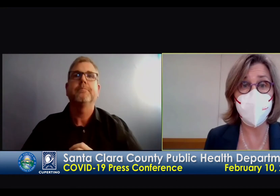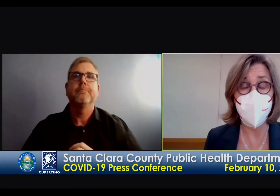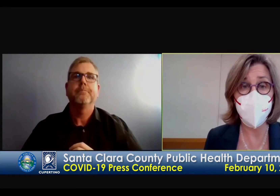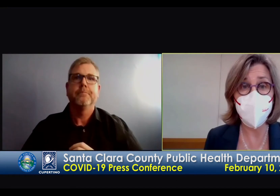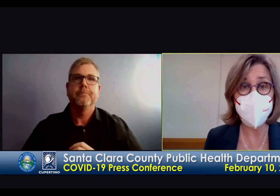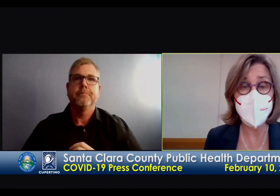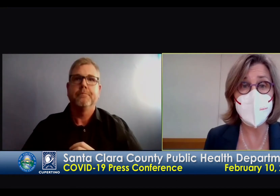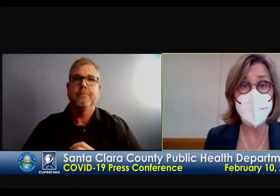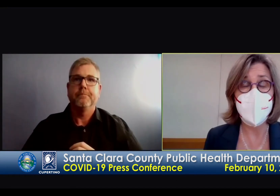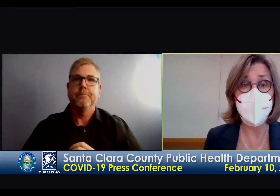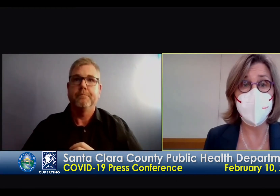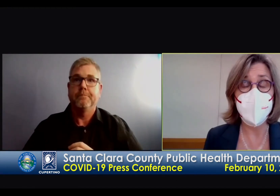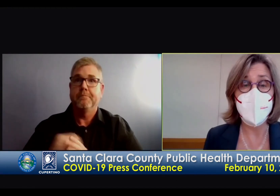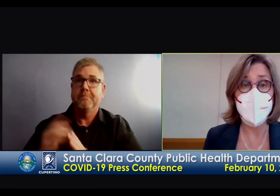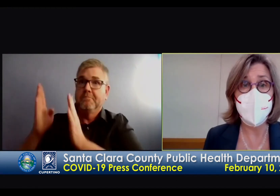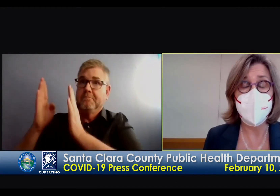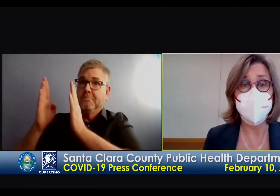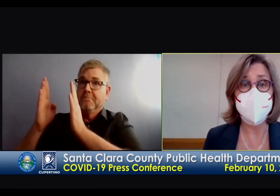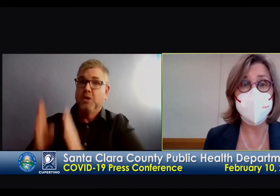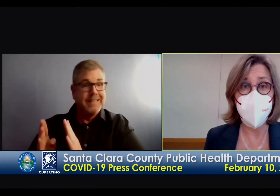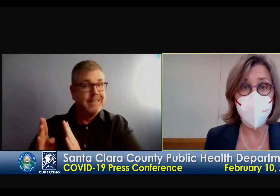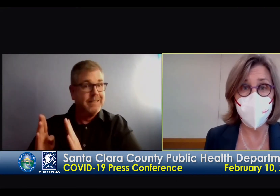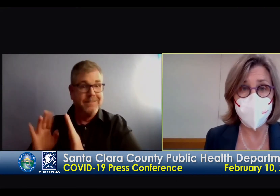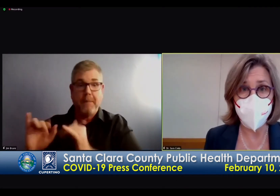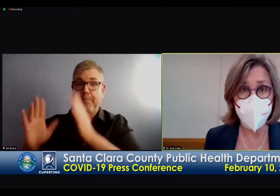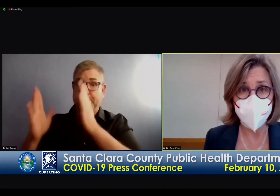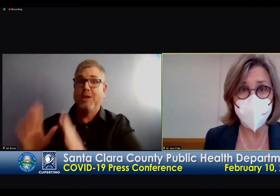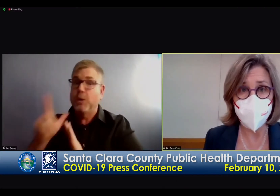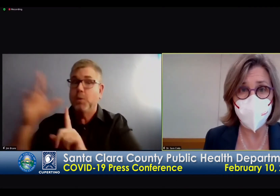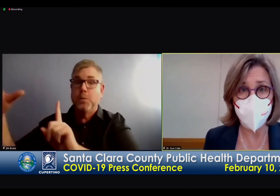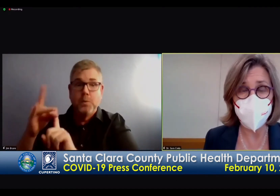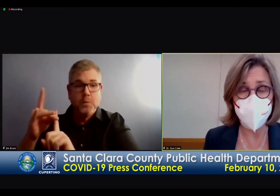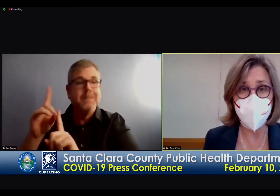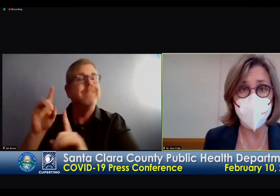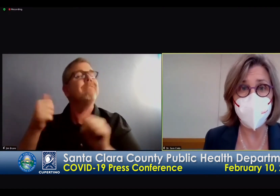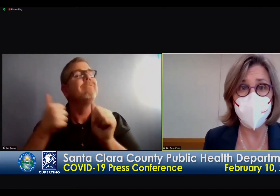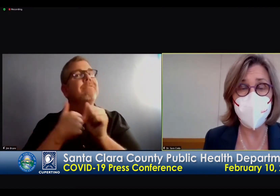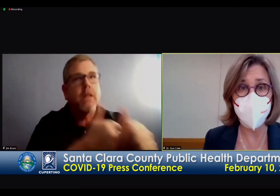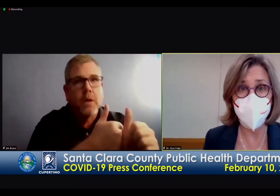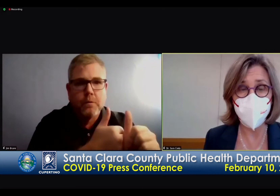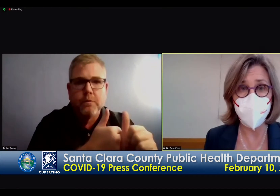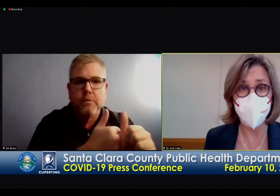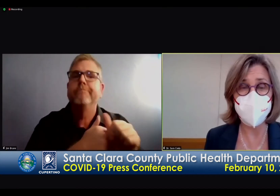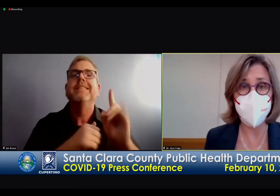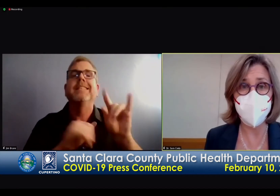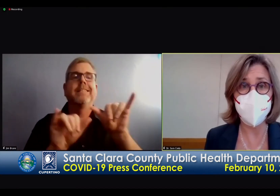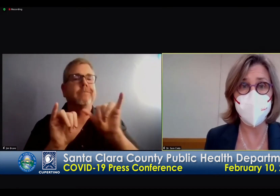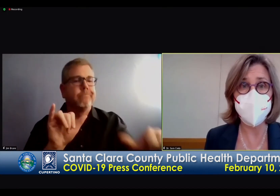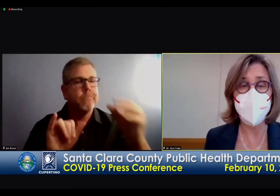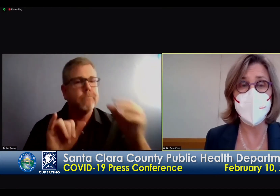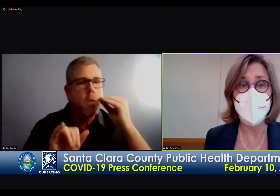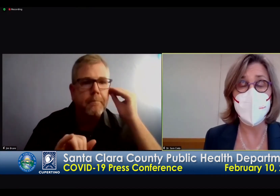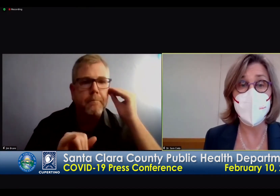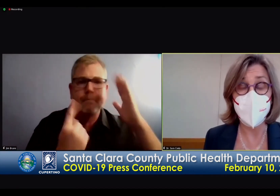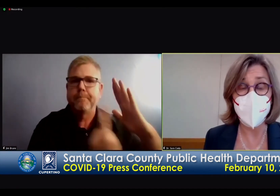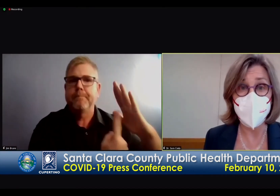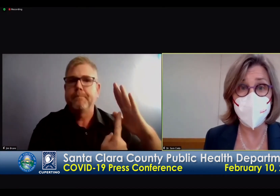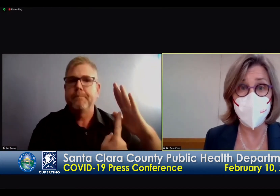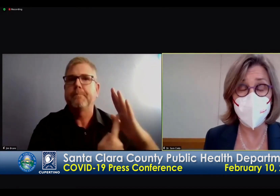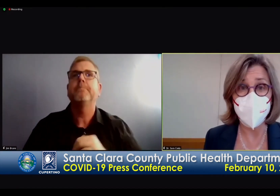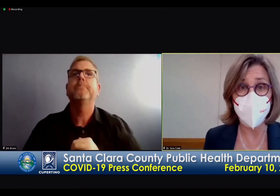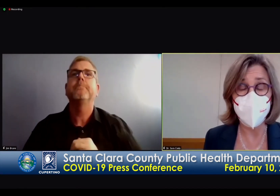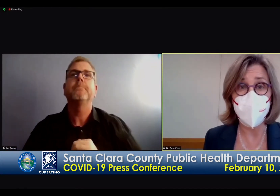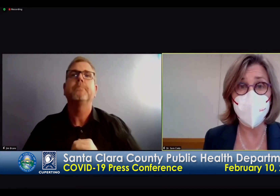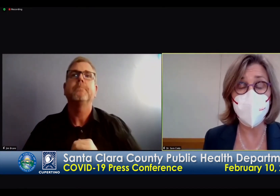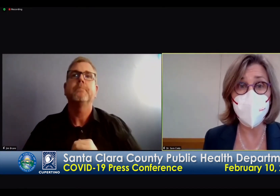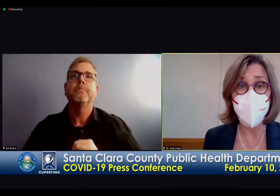their apartment, and several days after returning, then developed symptoms got